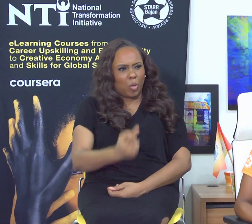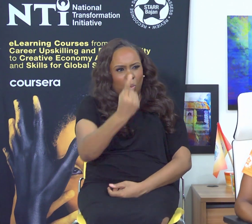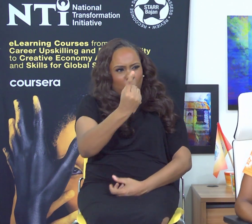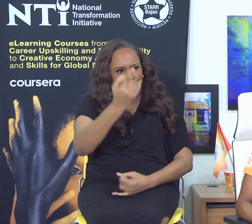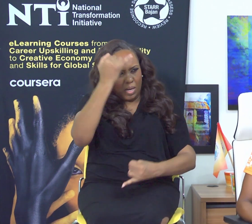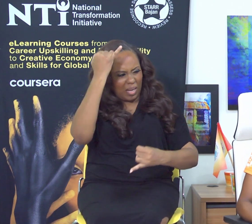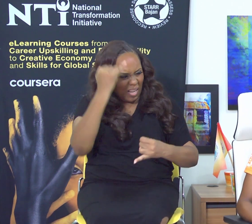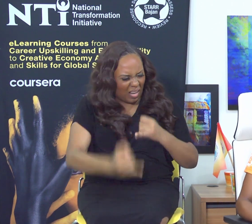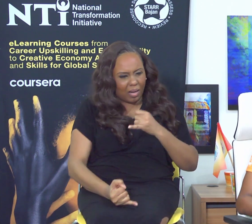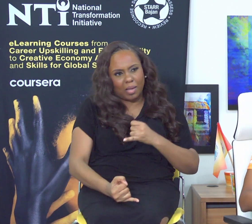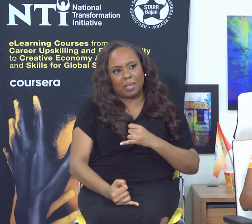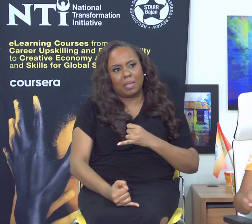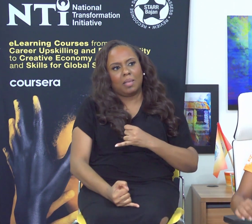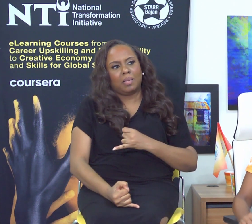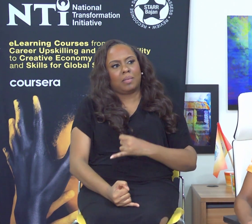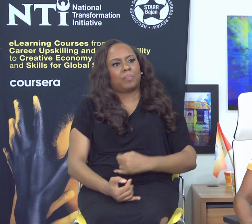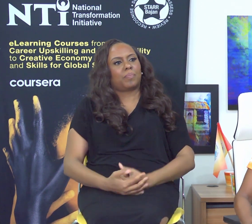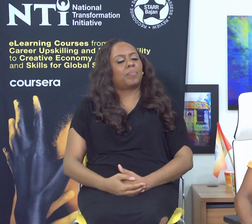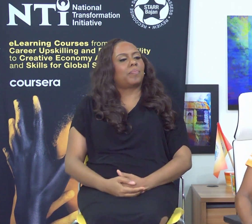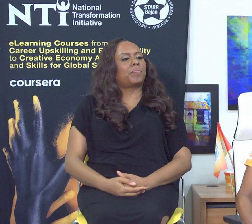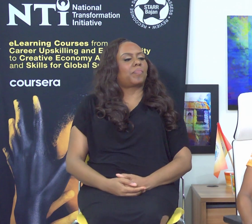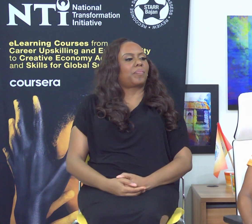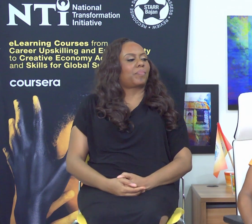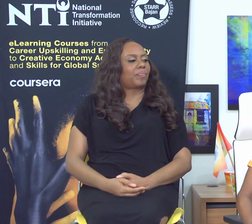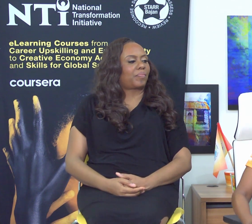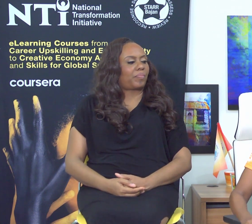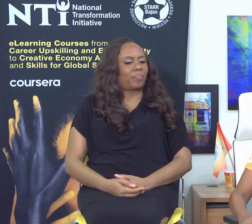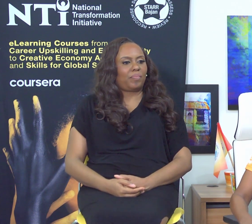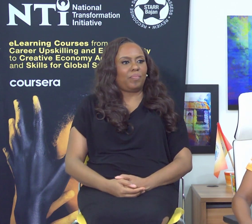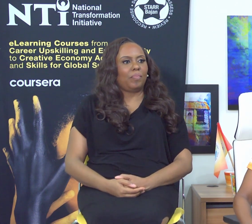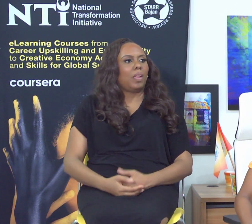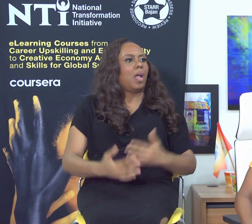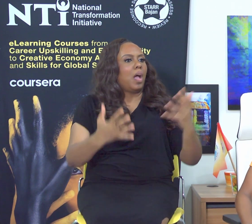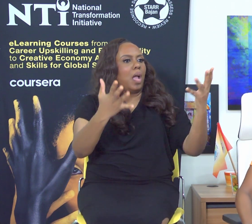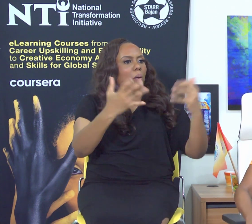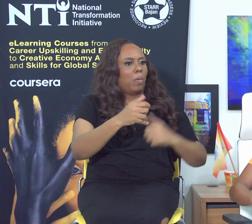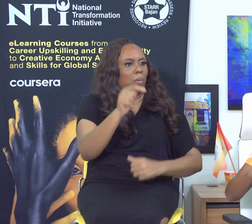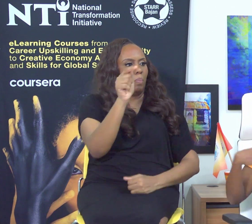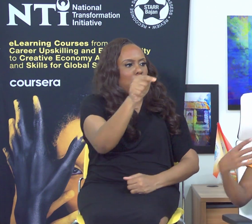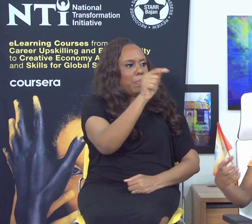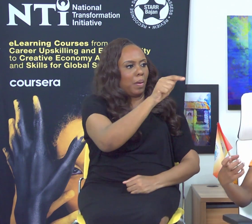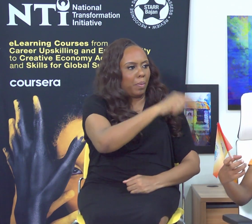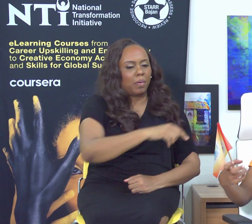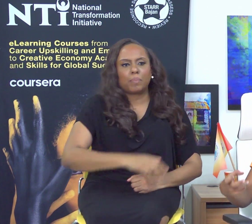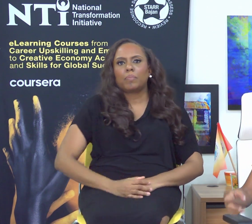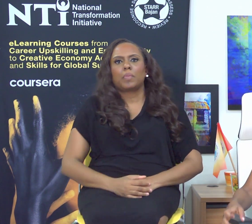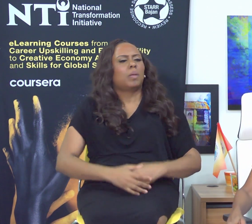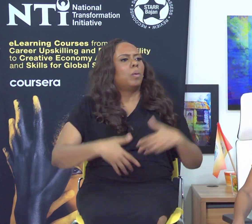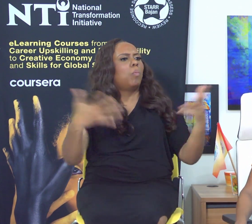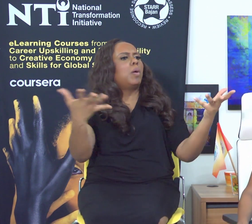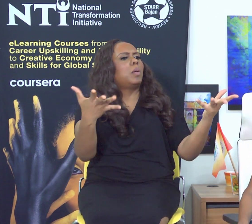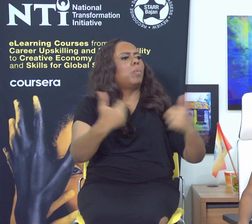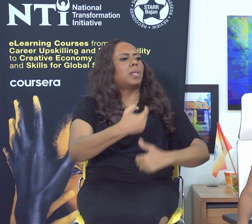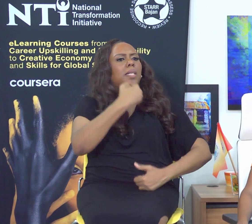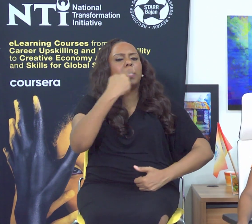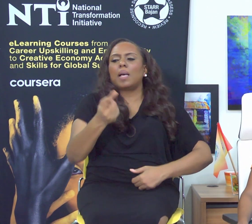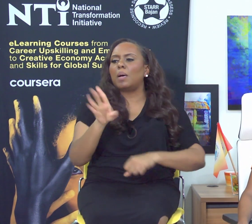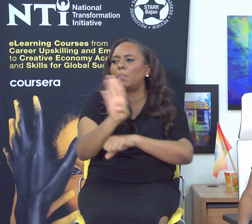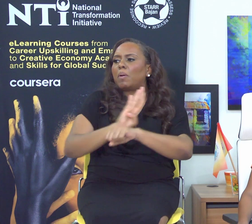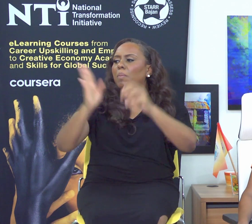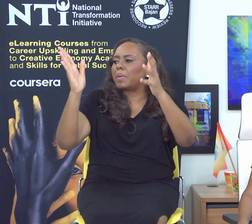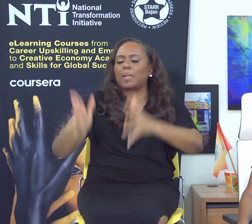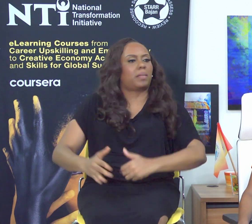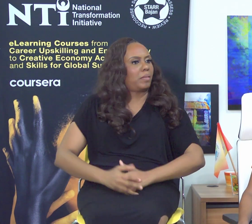last thought to Barbadians, direct to camera, a kind of takeaway from our conversation